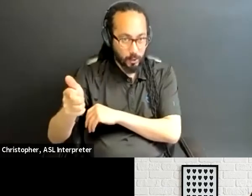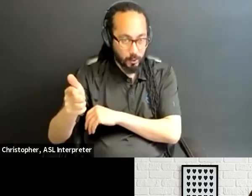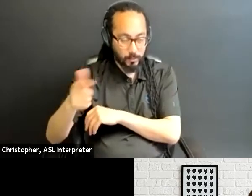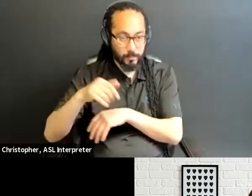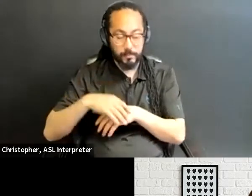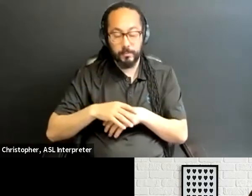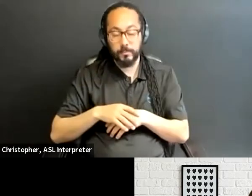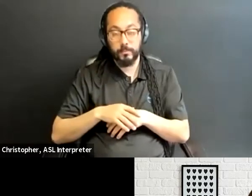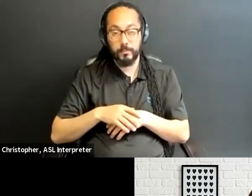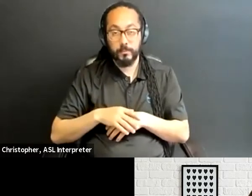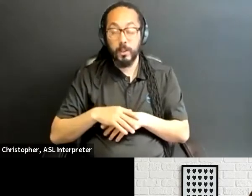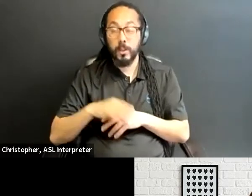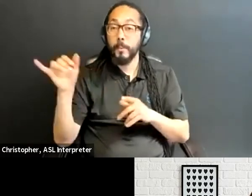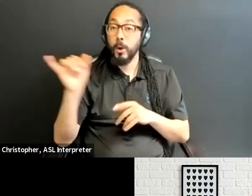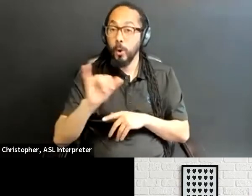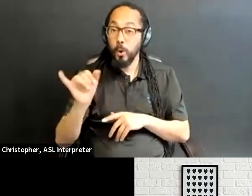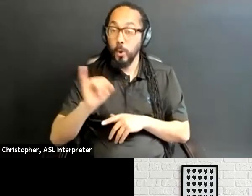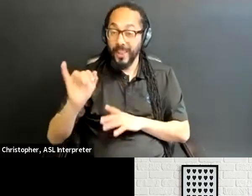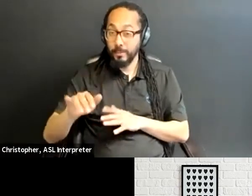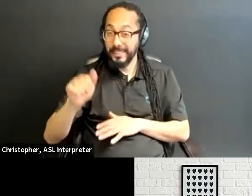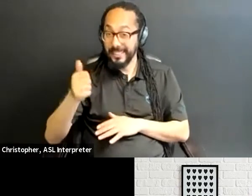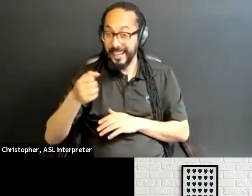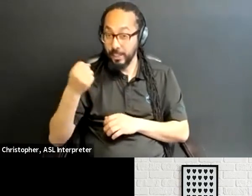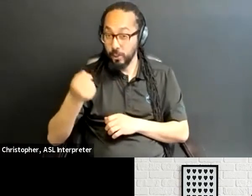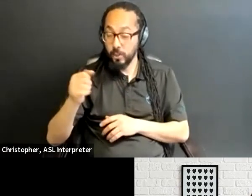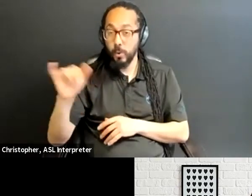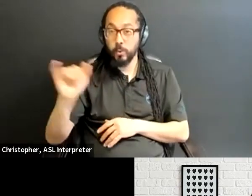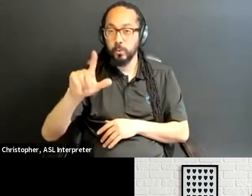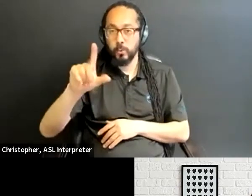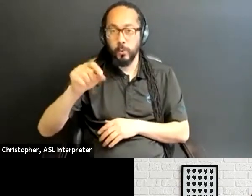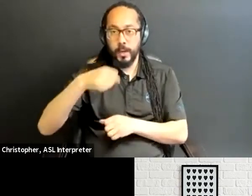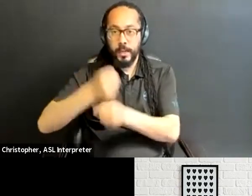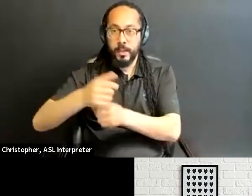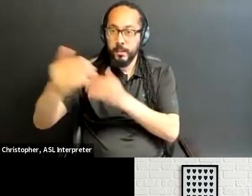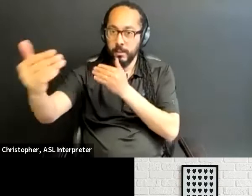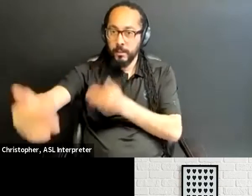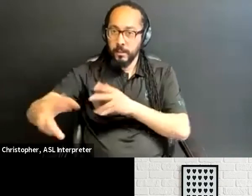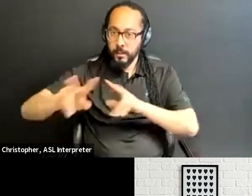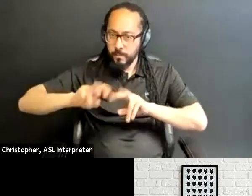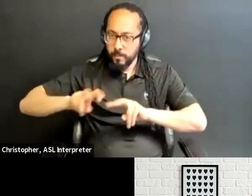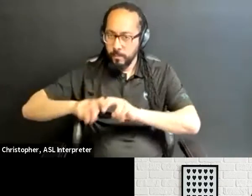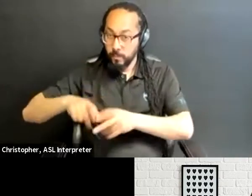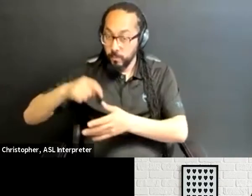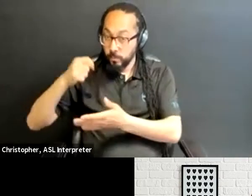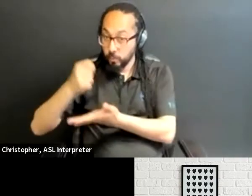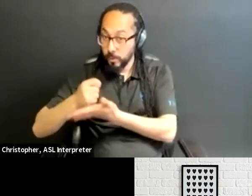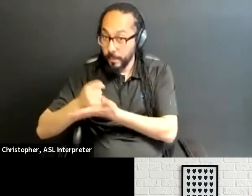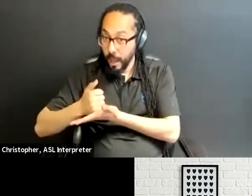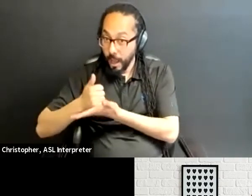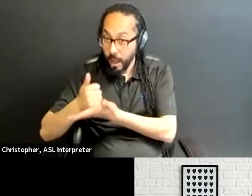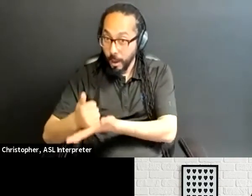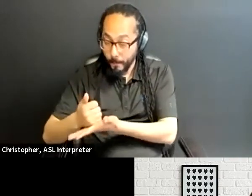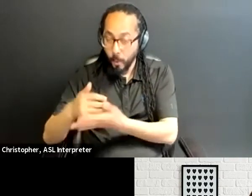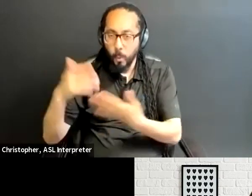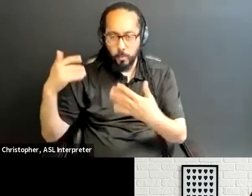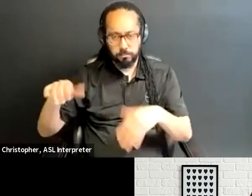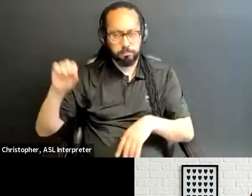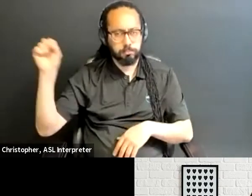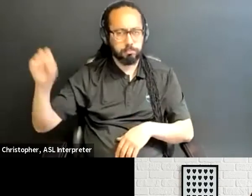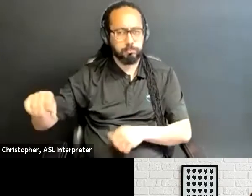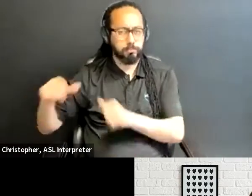for 20 years after treatment. And you can again see that those treatment impacts are lasting. So we're looking at